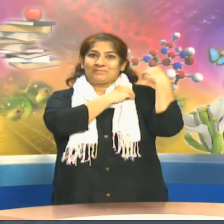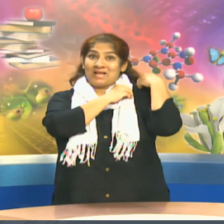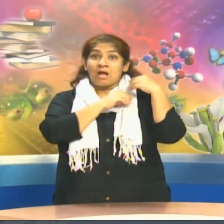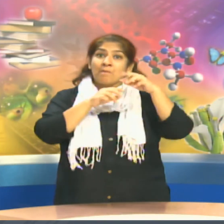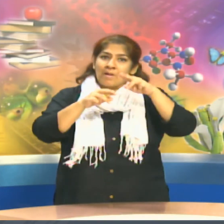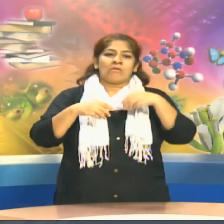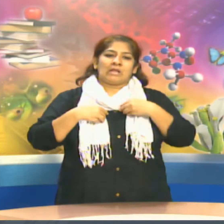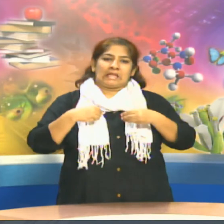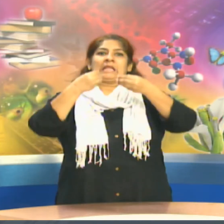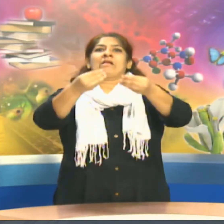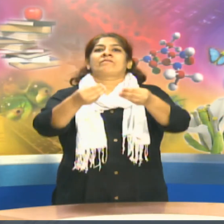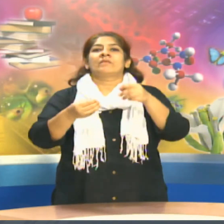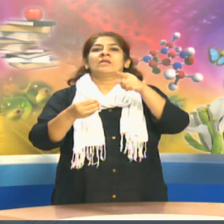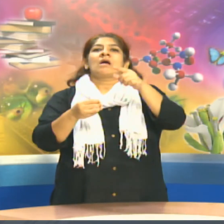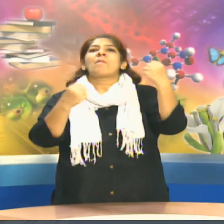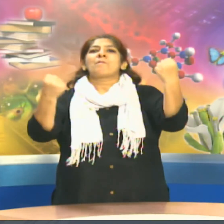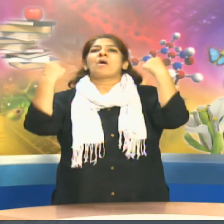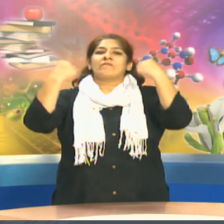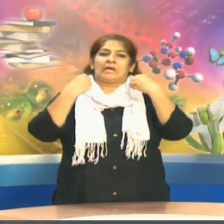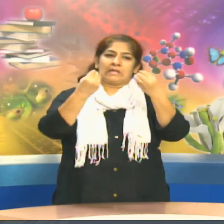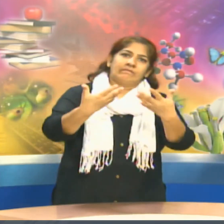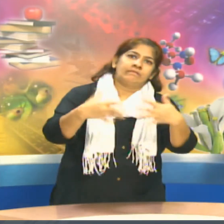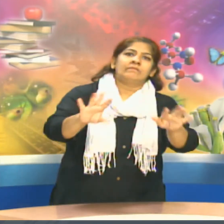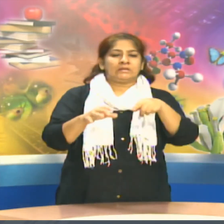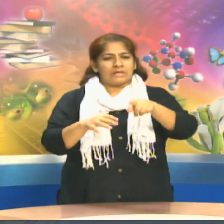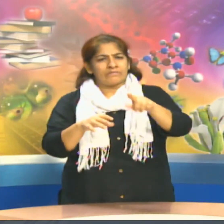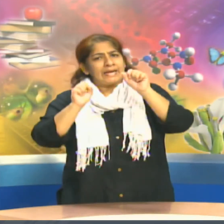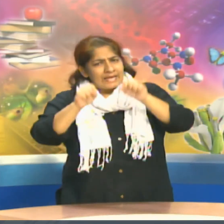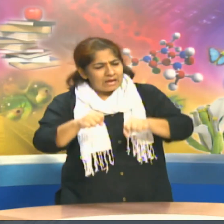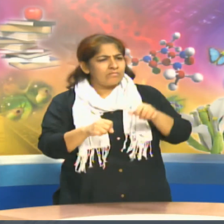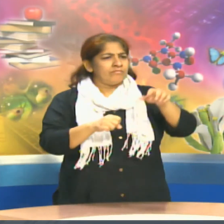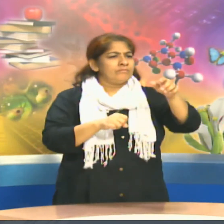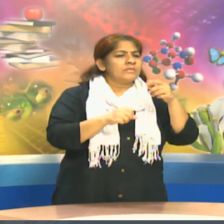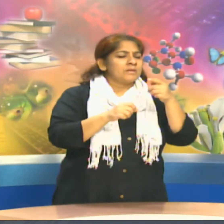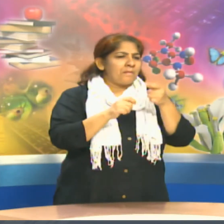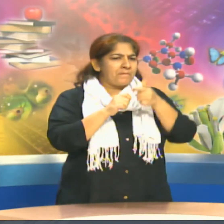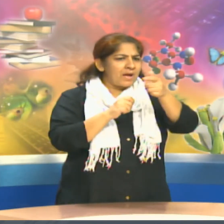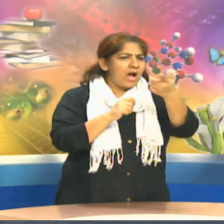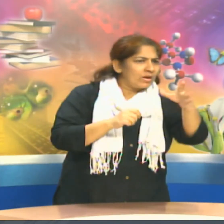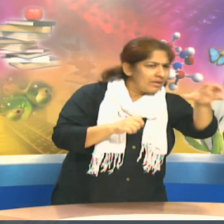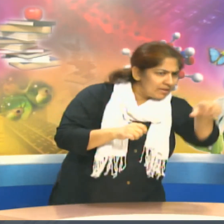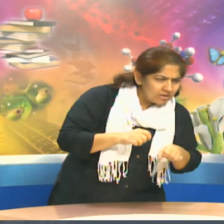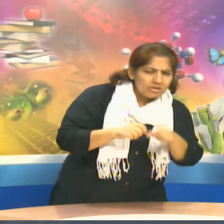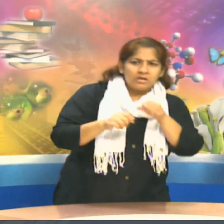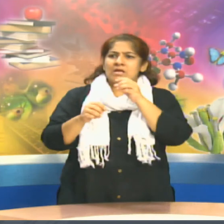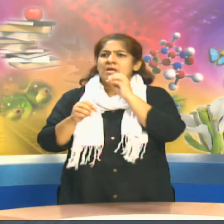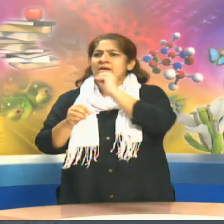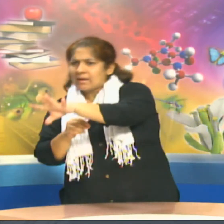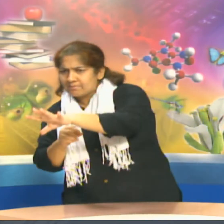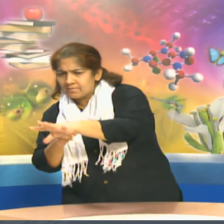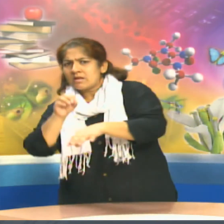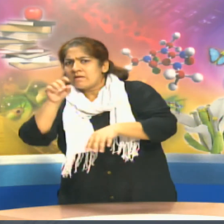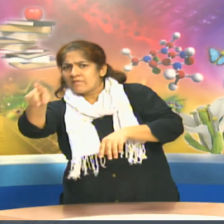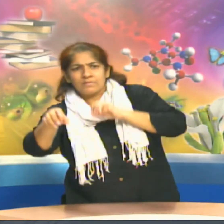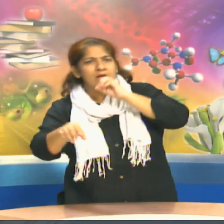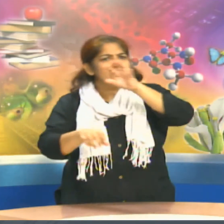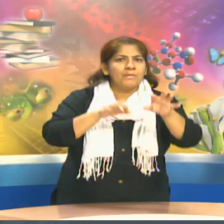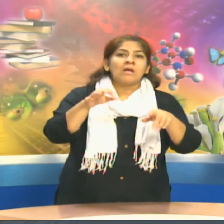authority. If a person is giving work, and he should be given some power also to do some work, to get some